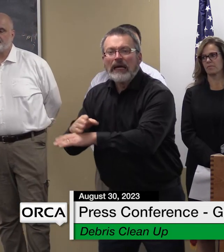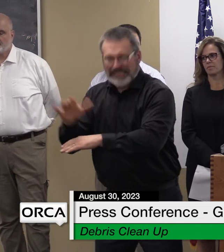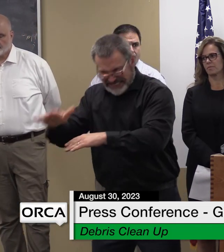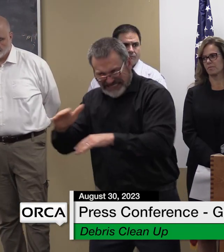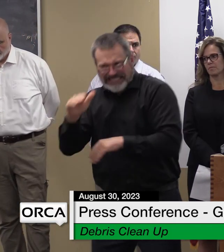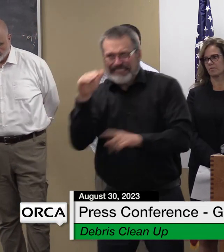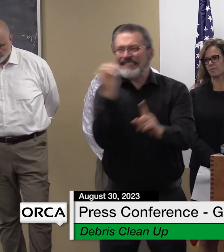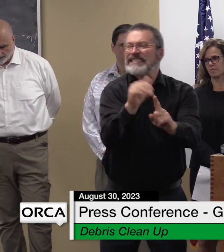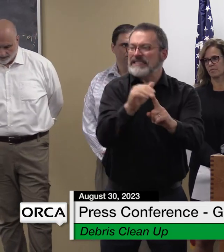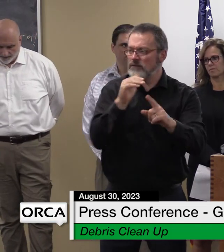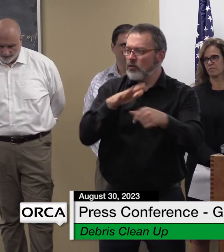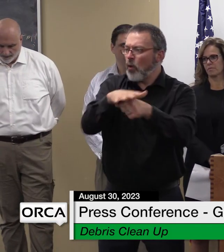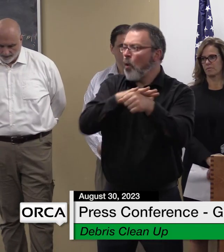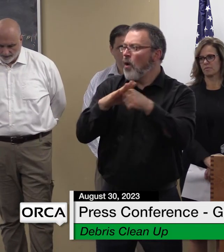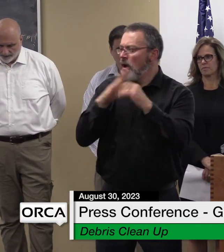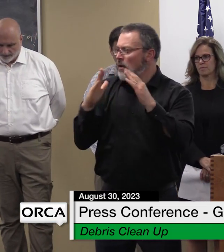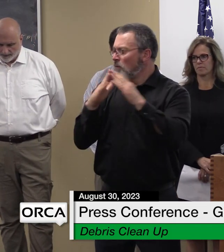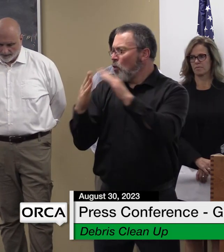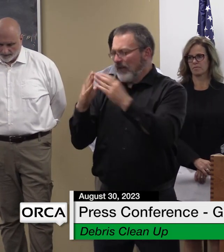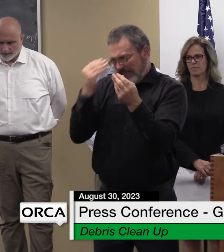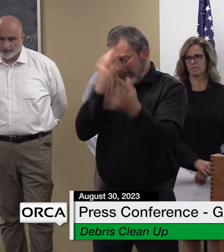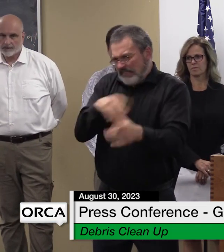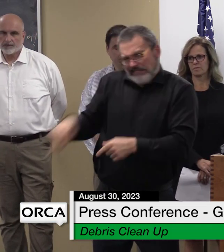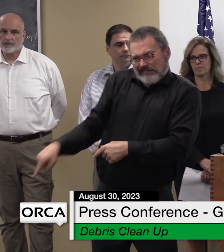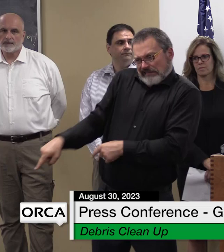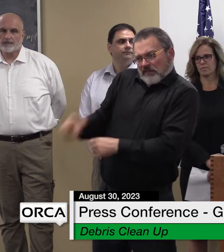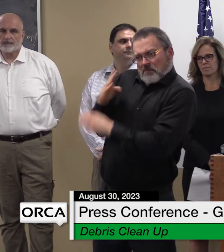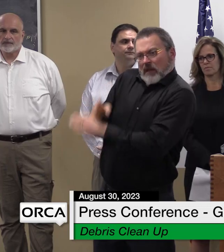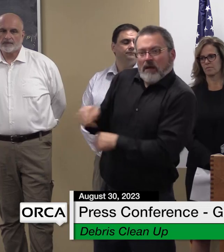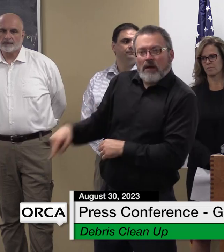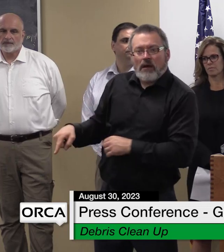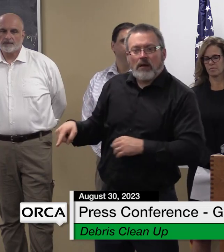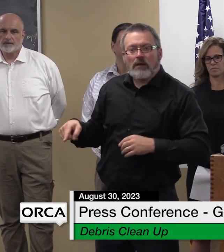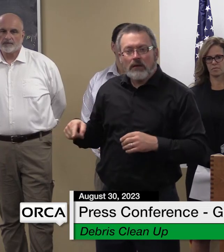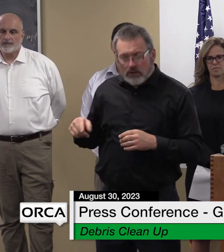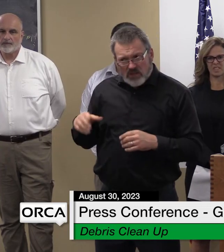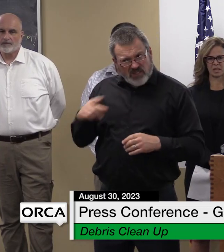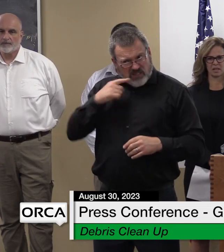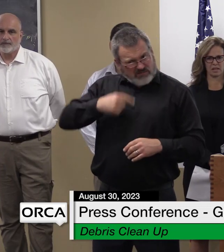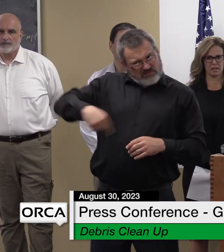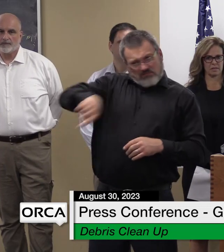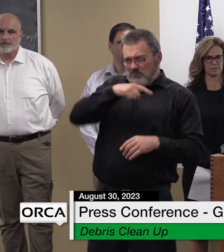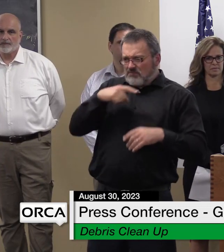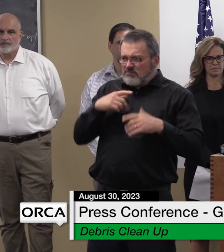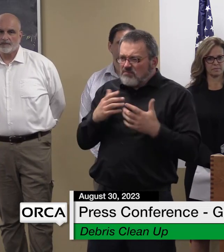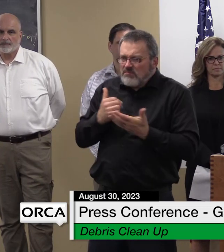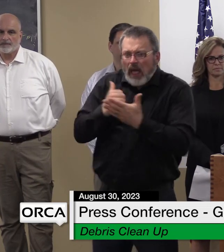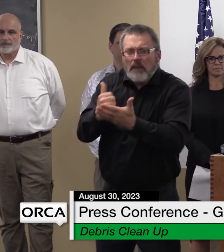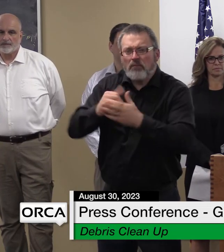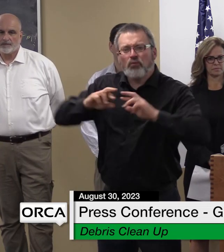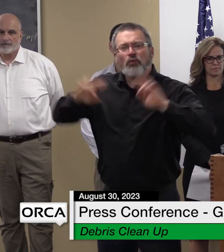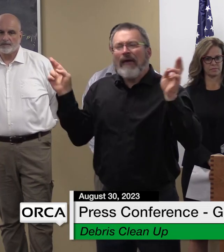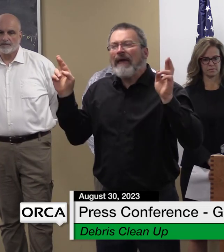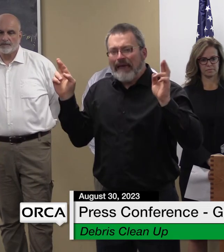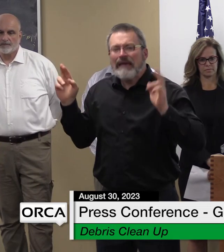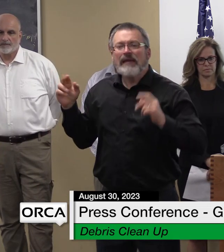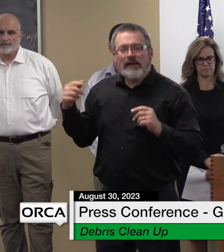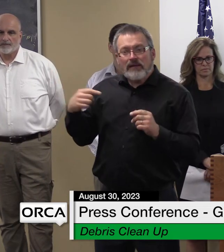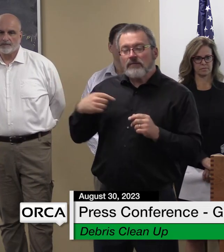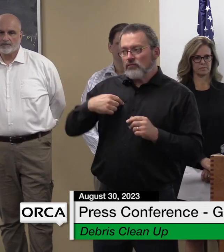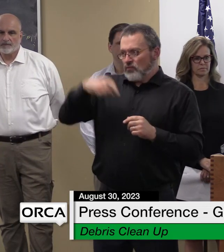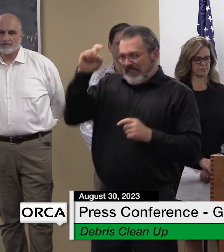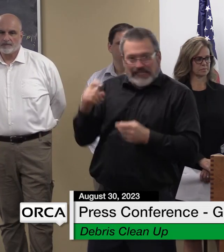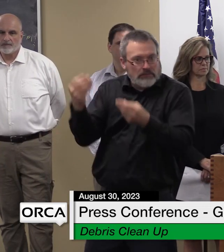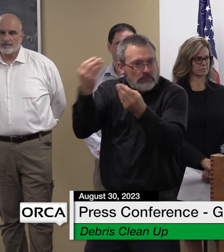officials. The state is prepared to assist with any work that exceeds local resources, but we have to know about the issues